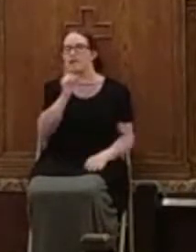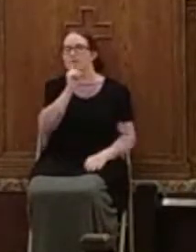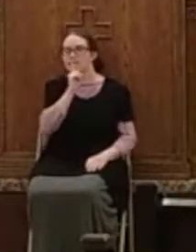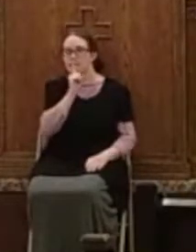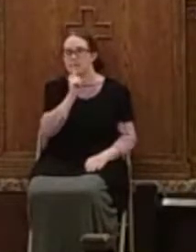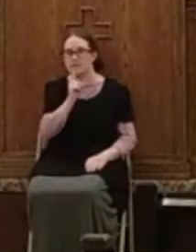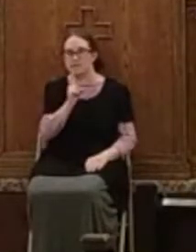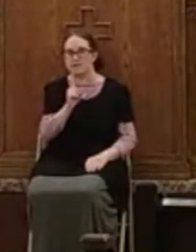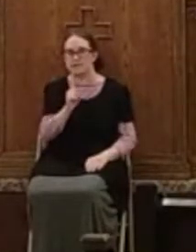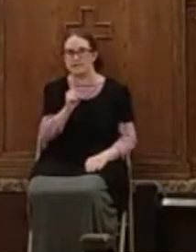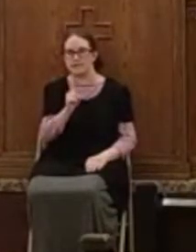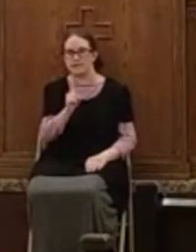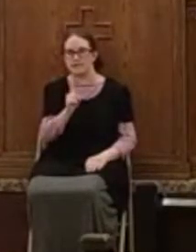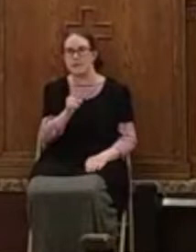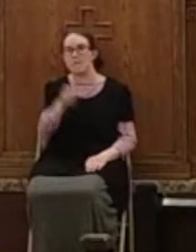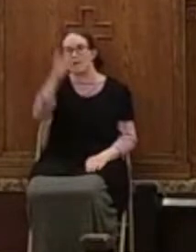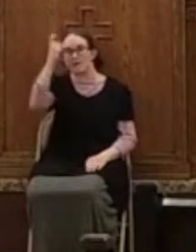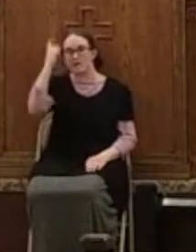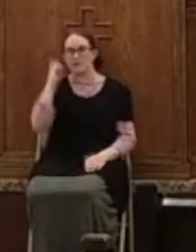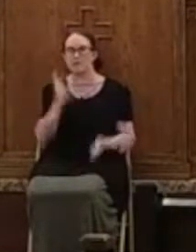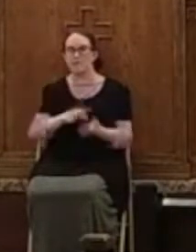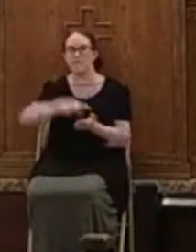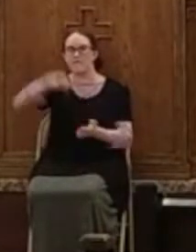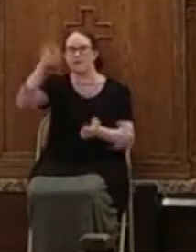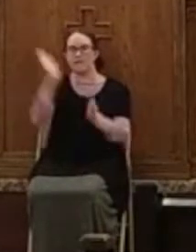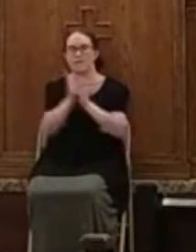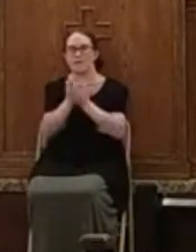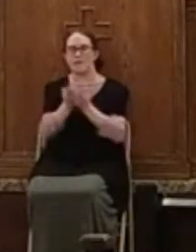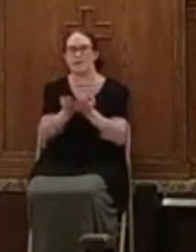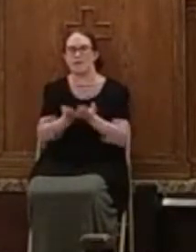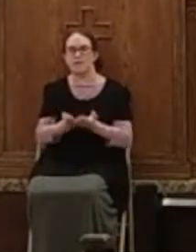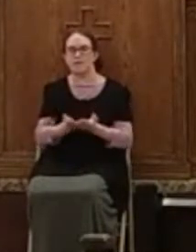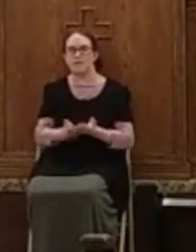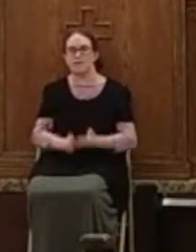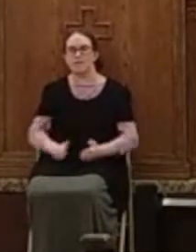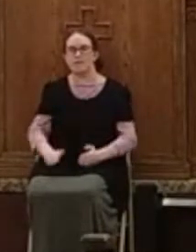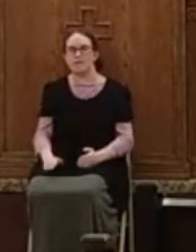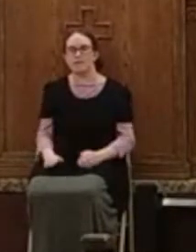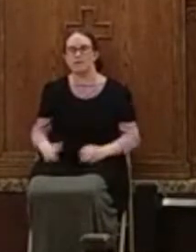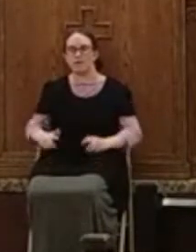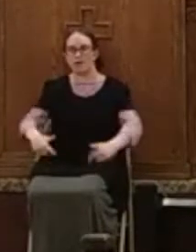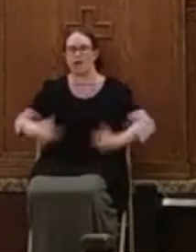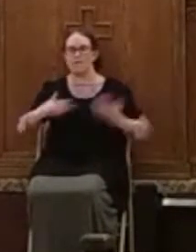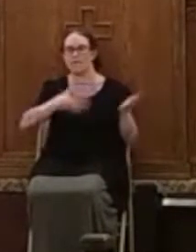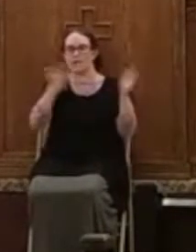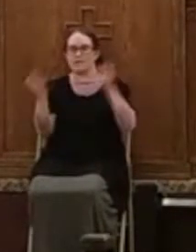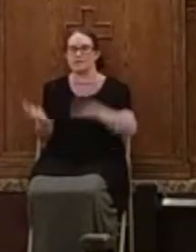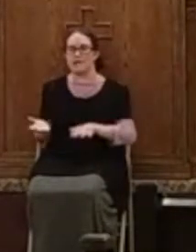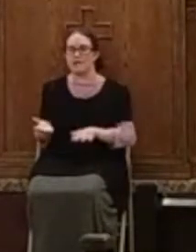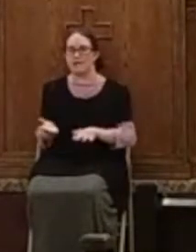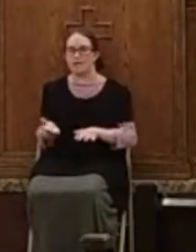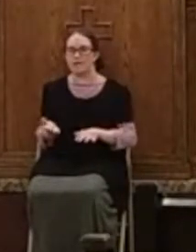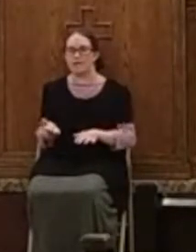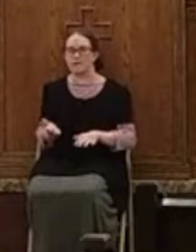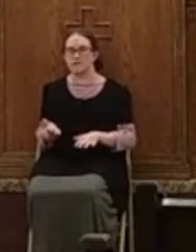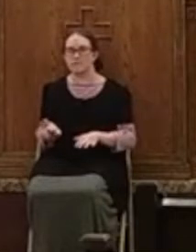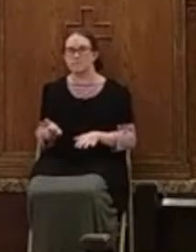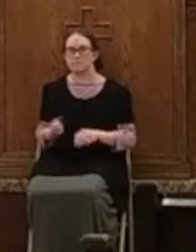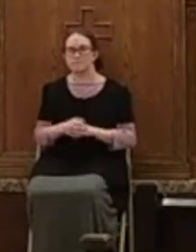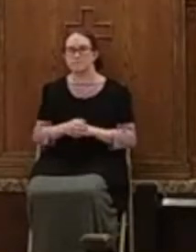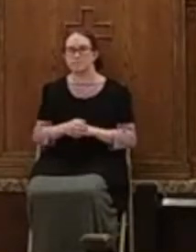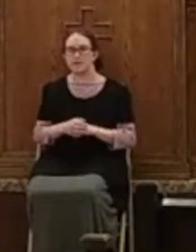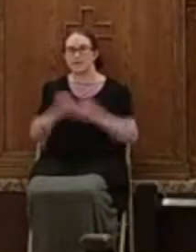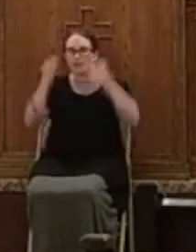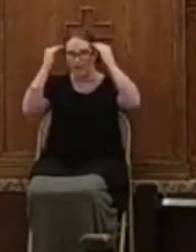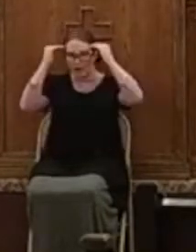serious. Because you will find in the Bible that it was a life and death situation. Right. That if